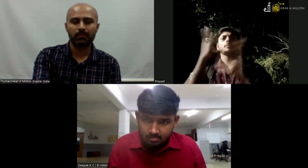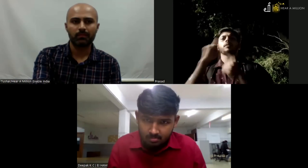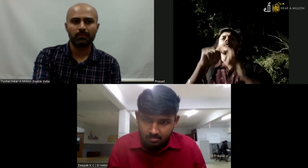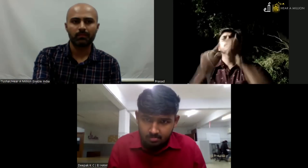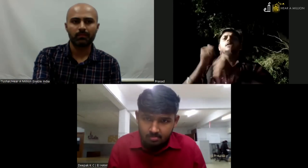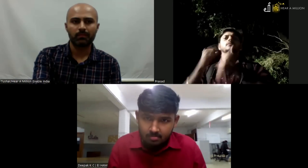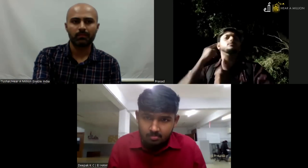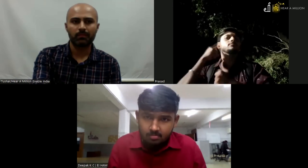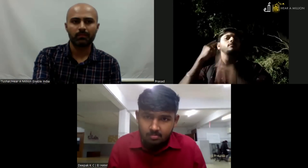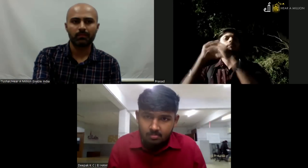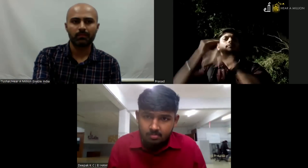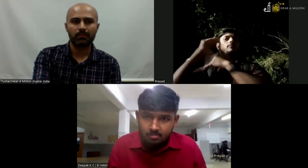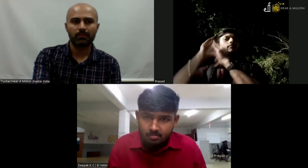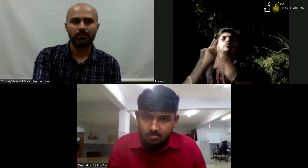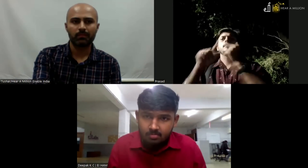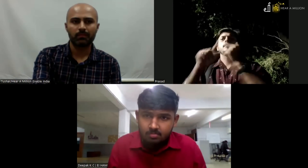I